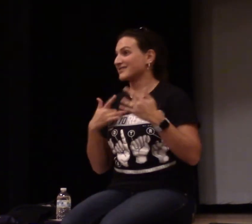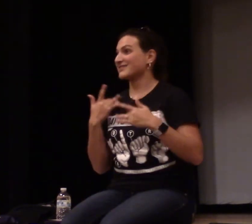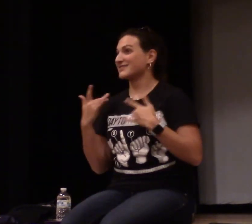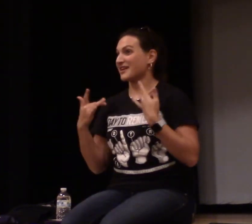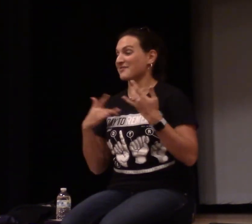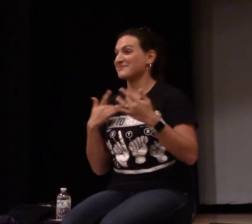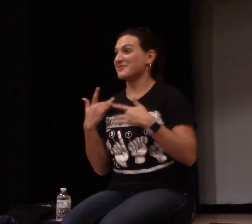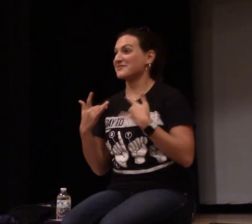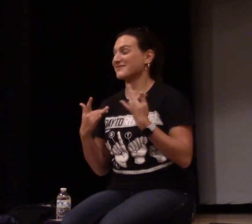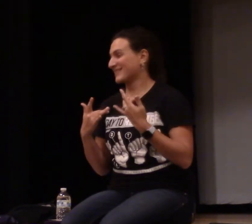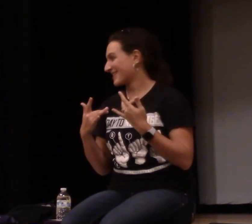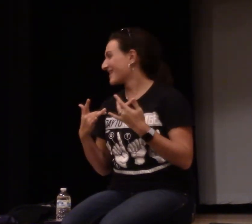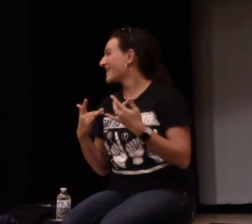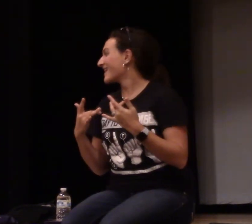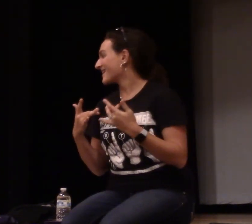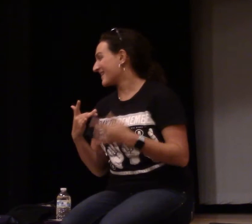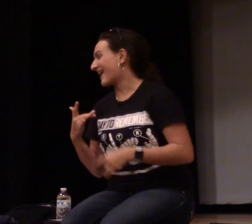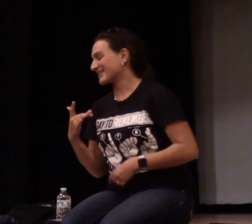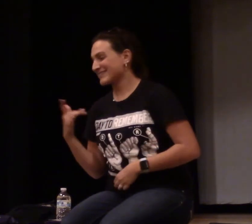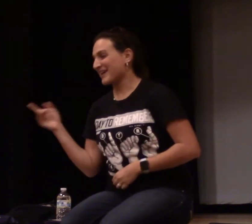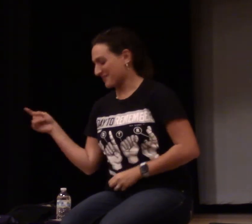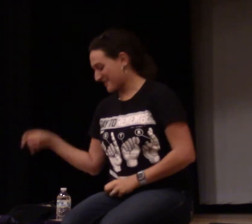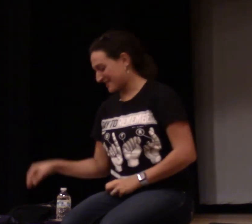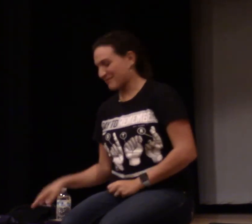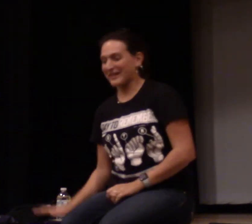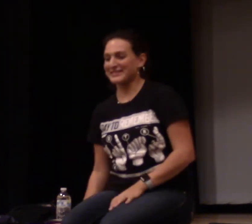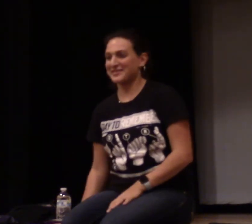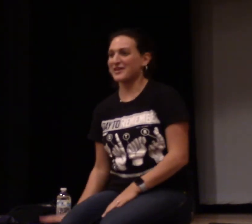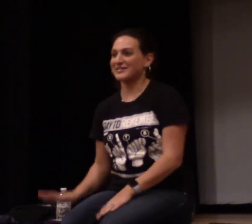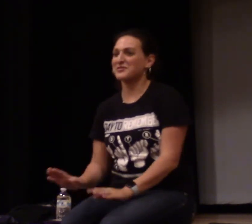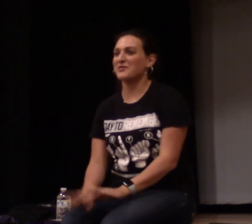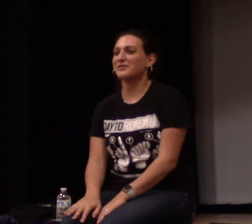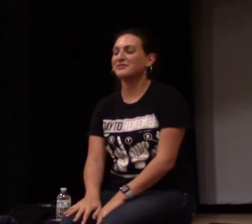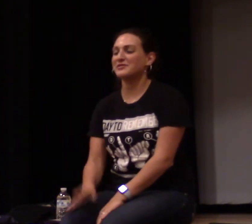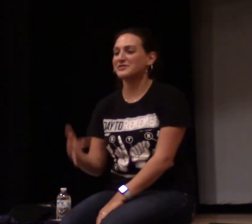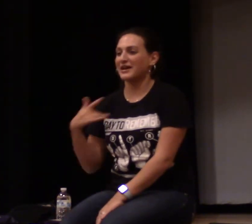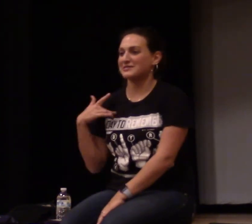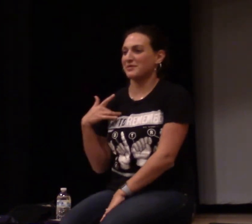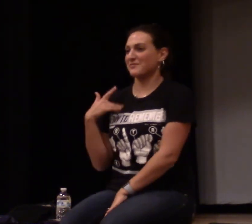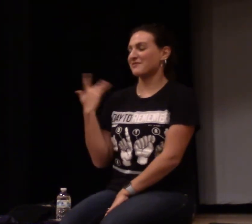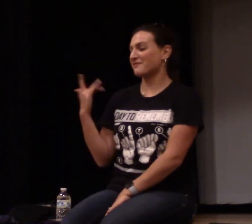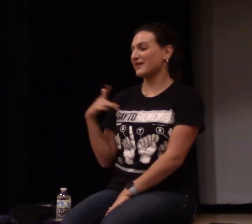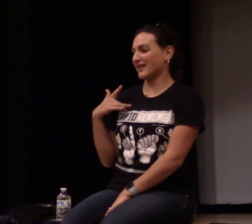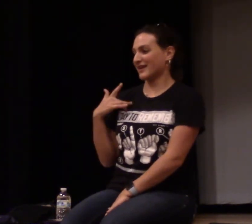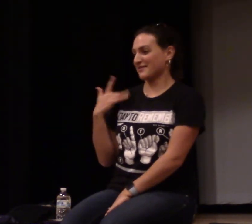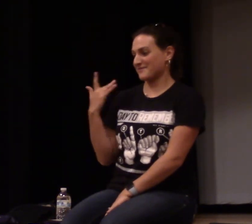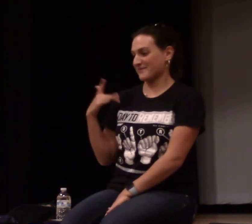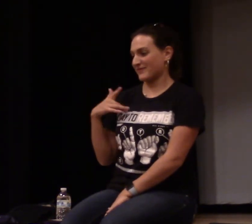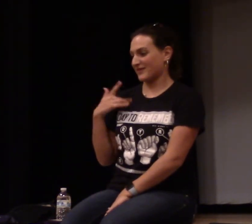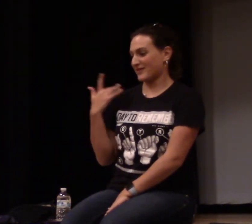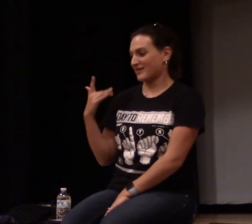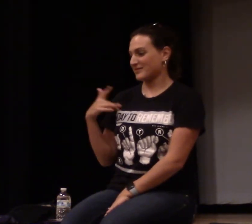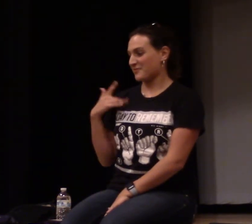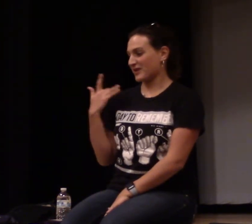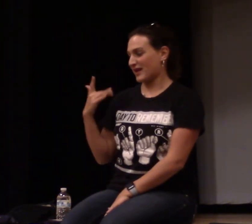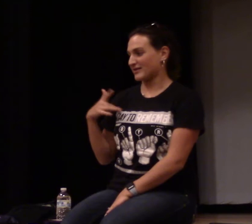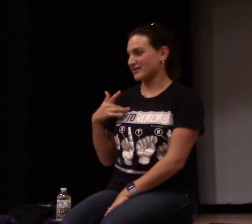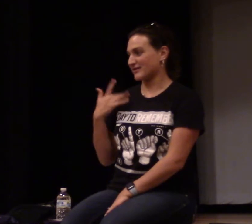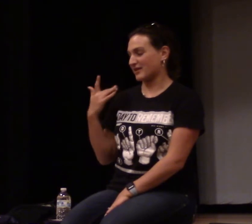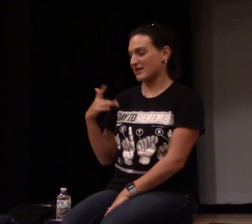yeah, Or just silent. yes, yeah, that's on my list. Okay, so I don't want to confuse you guys, but feeling, one hand on that